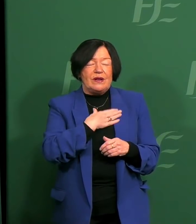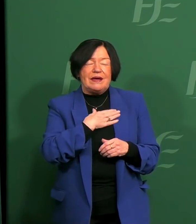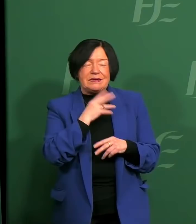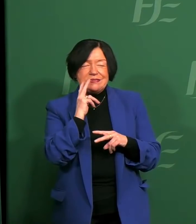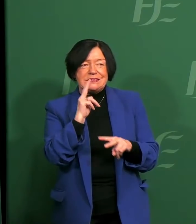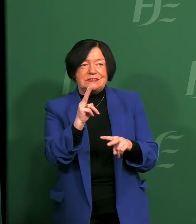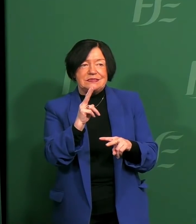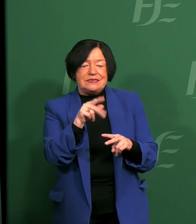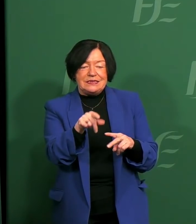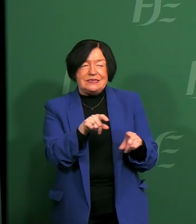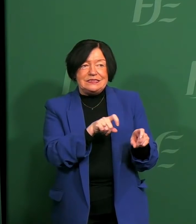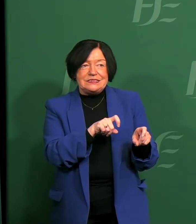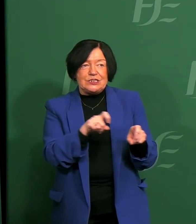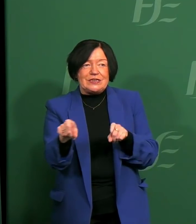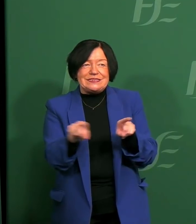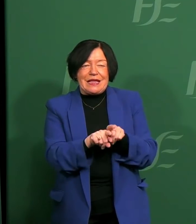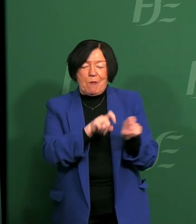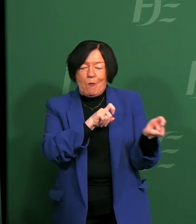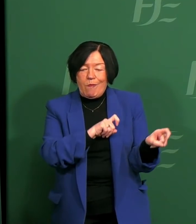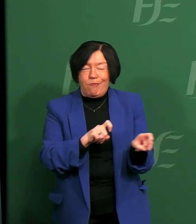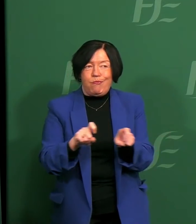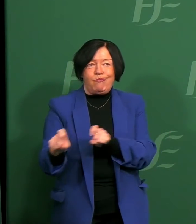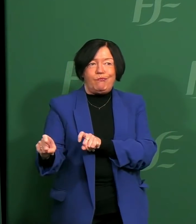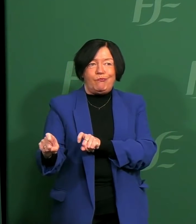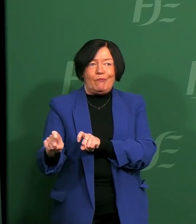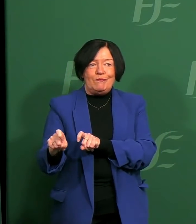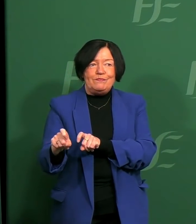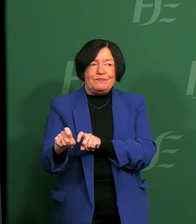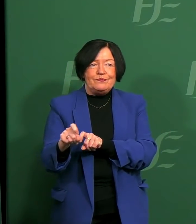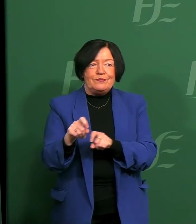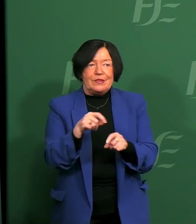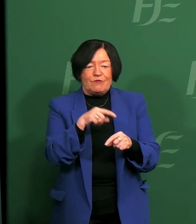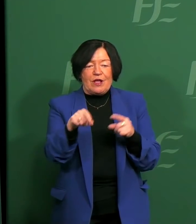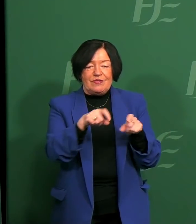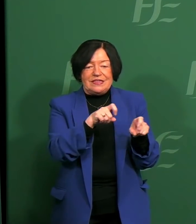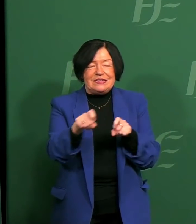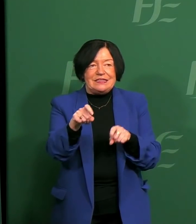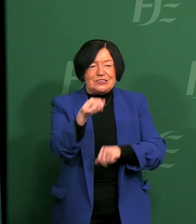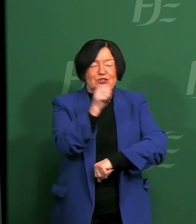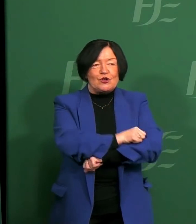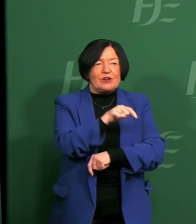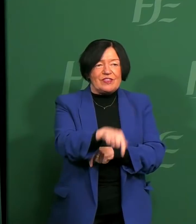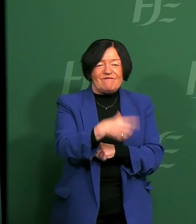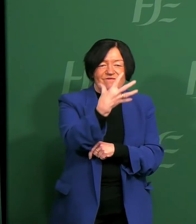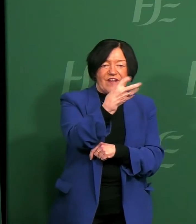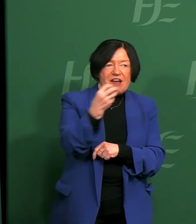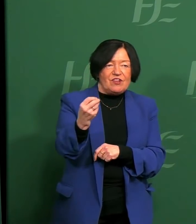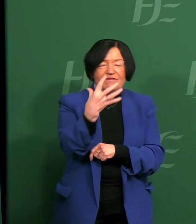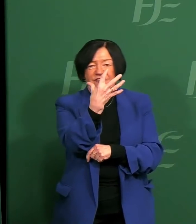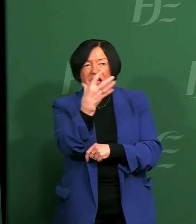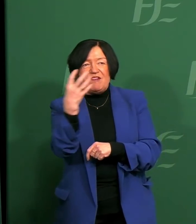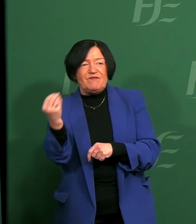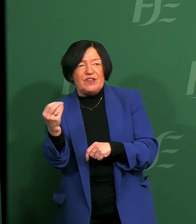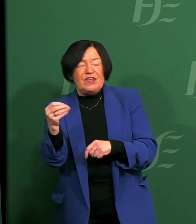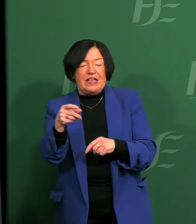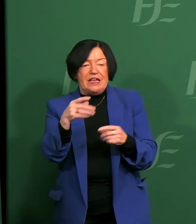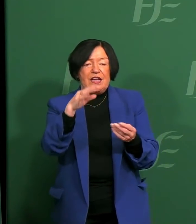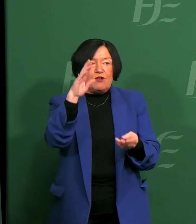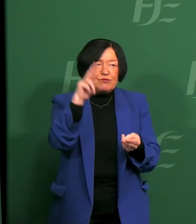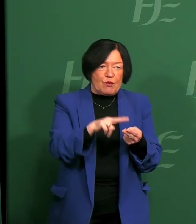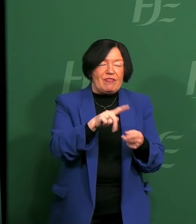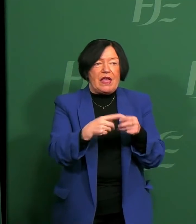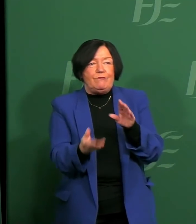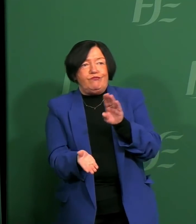see a trend continue. We seem to be kind of stuck around that 500, 550 figure. It does drop on occasions, but climbs back up